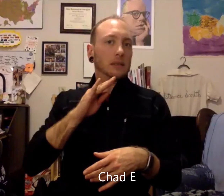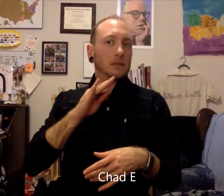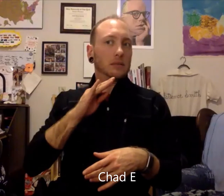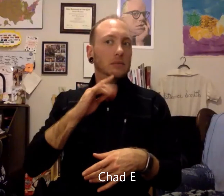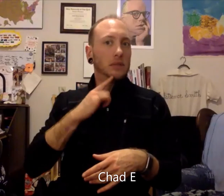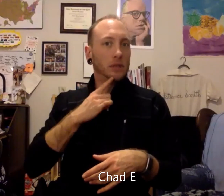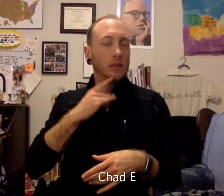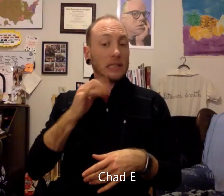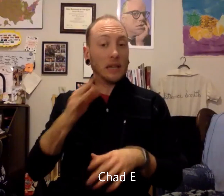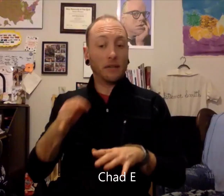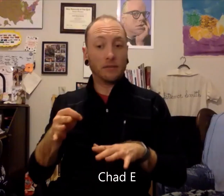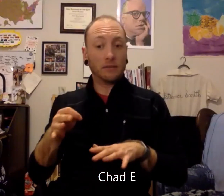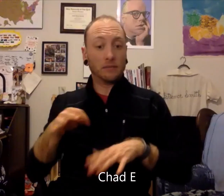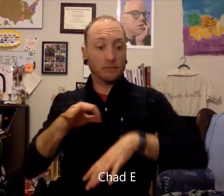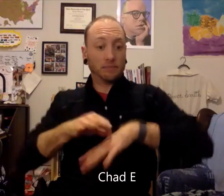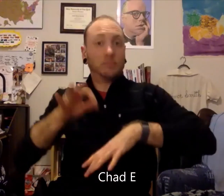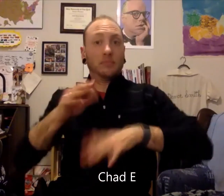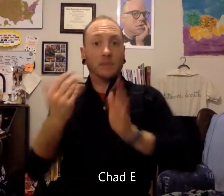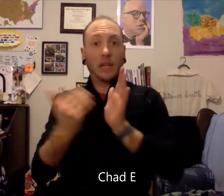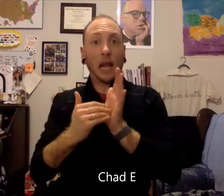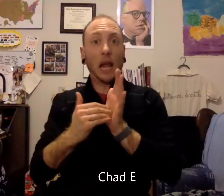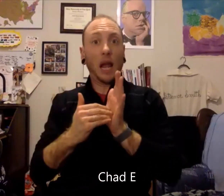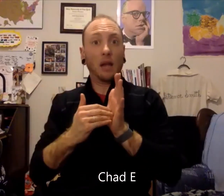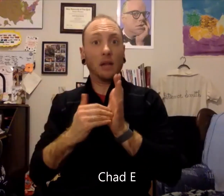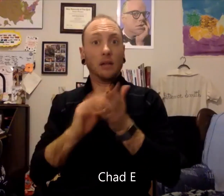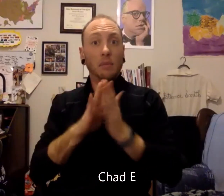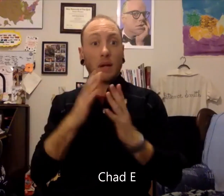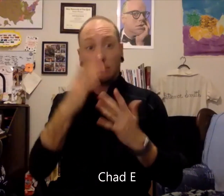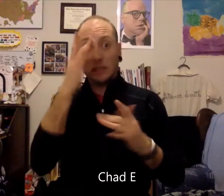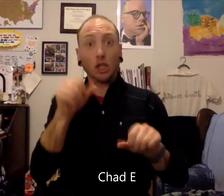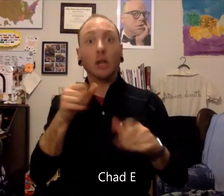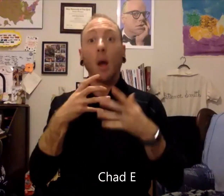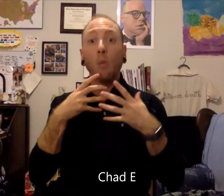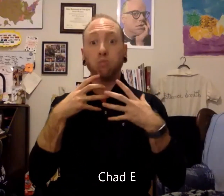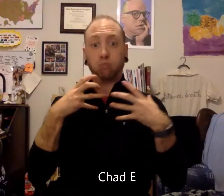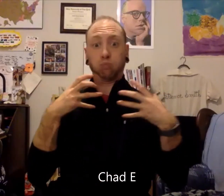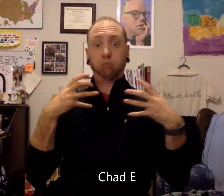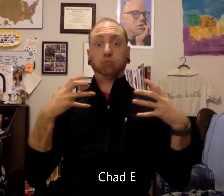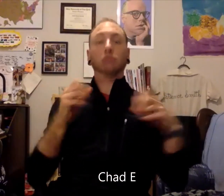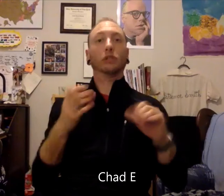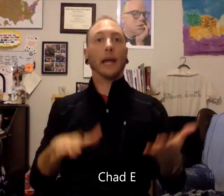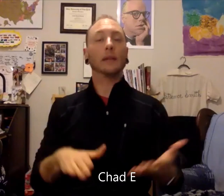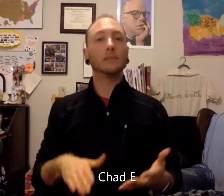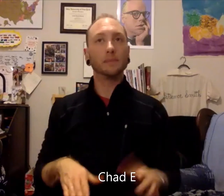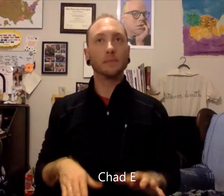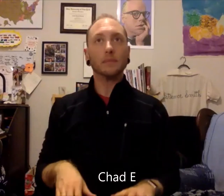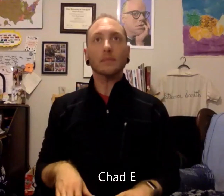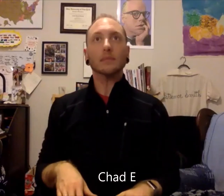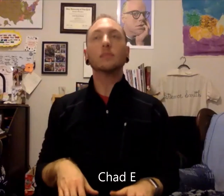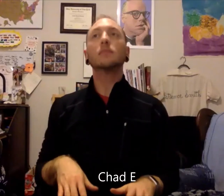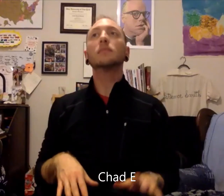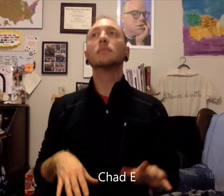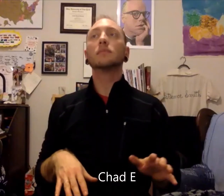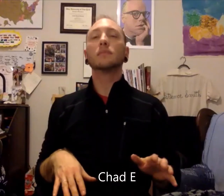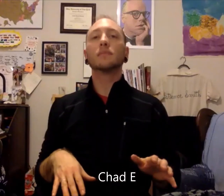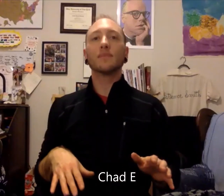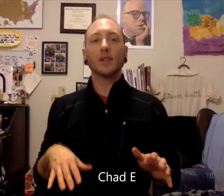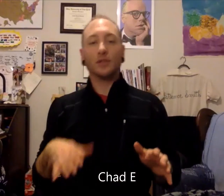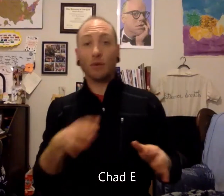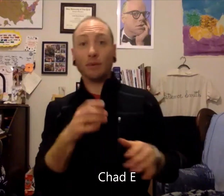could, get very, very hurt or possibly die. And then so here I am 5 years later sitting